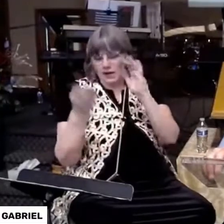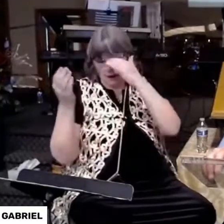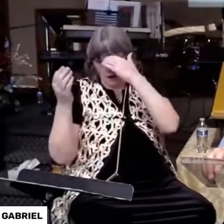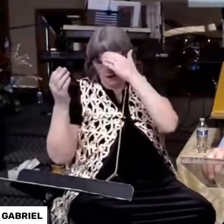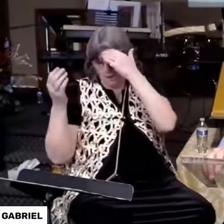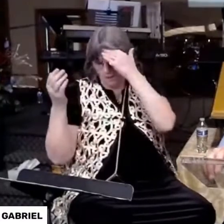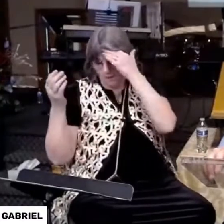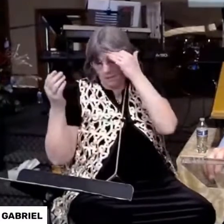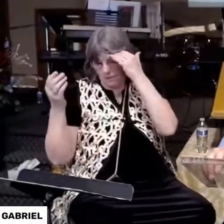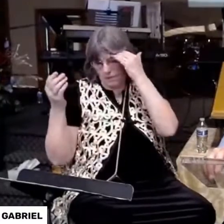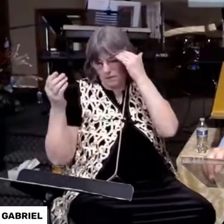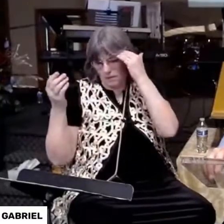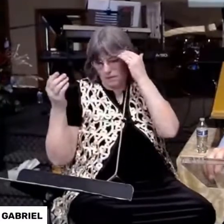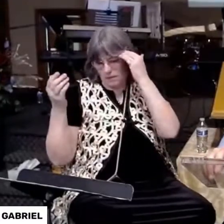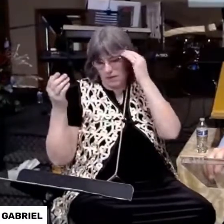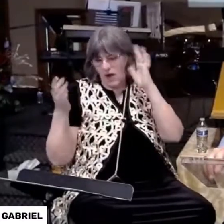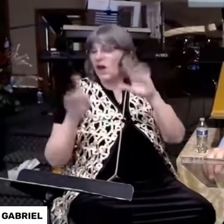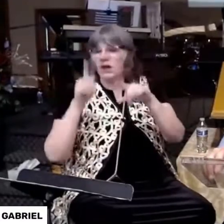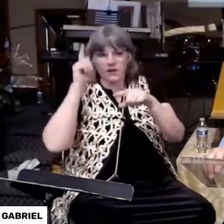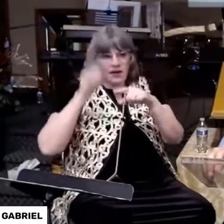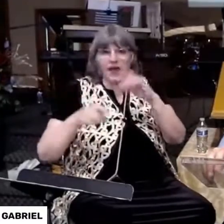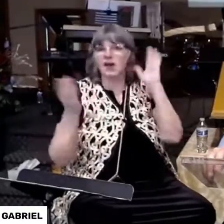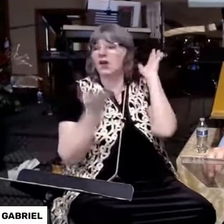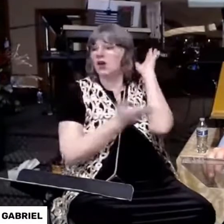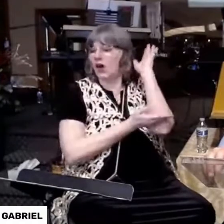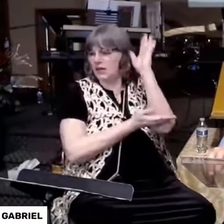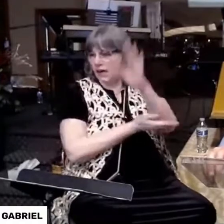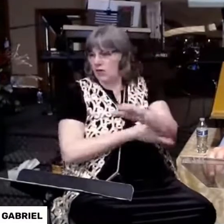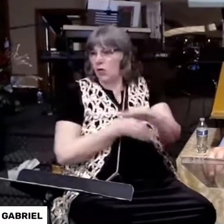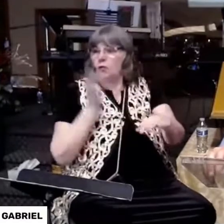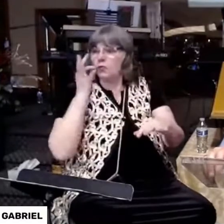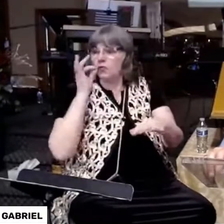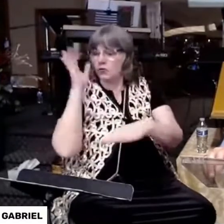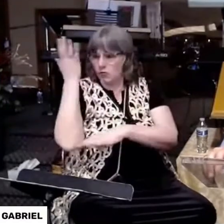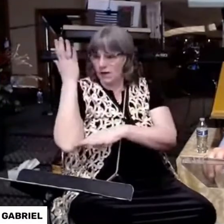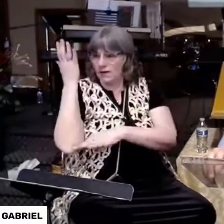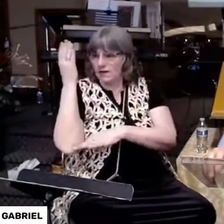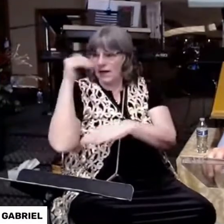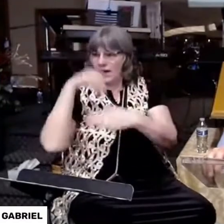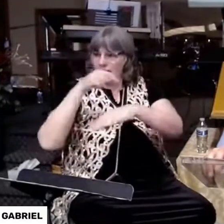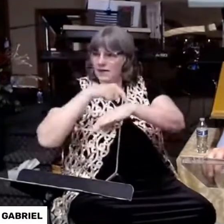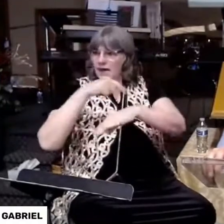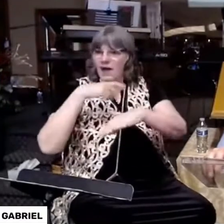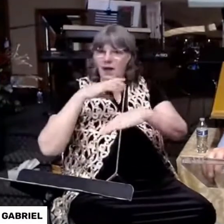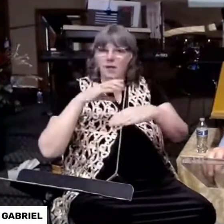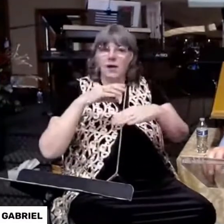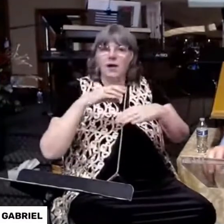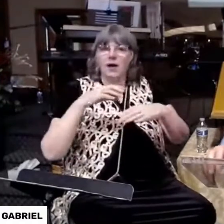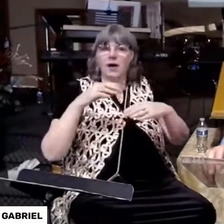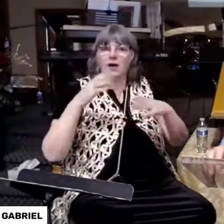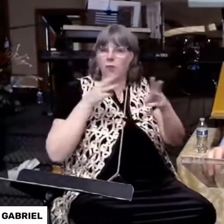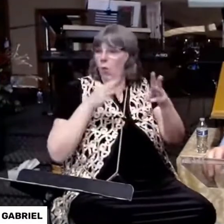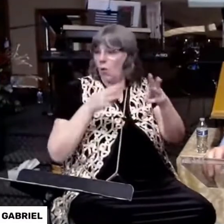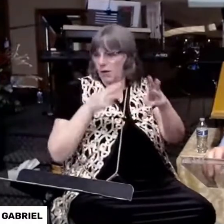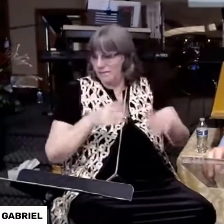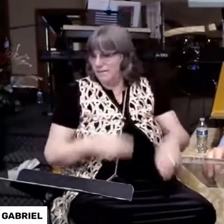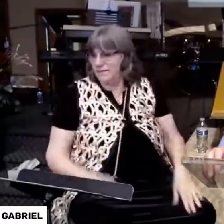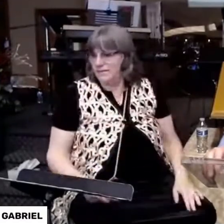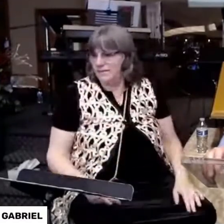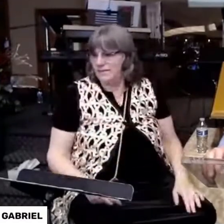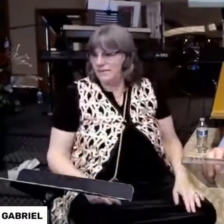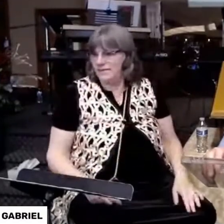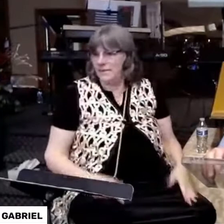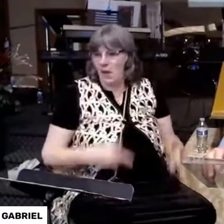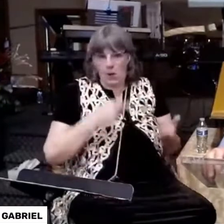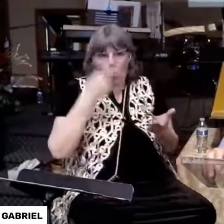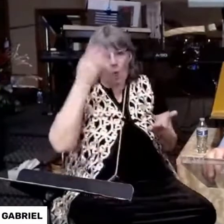It ensured the proper care of animals, even advocated for a mother bird in forbidding us to